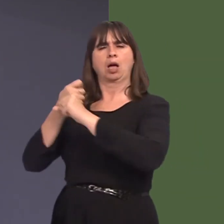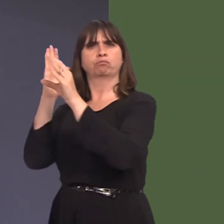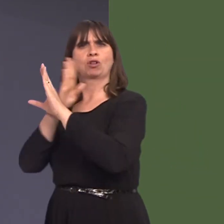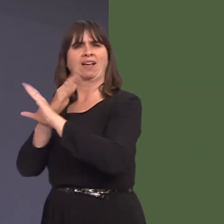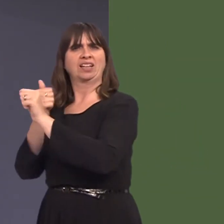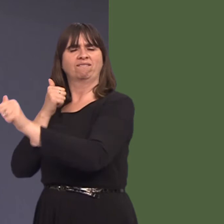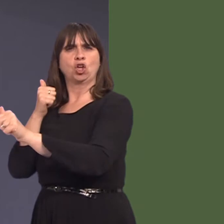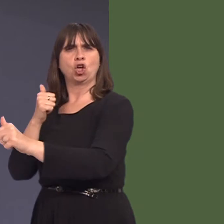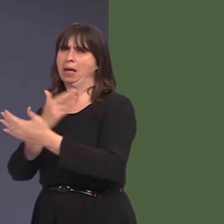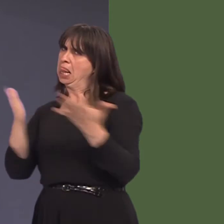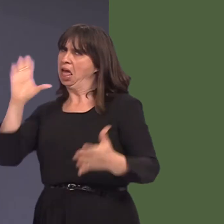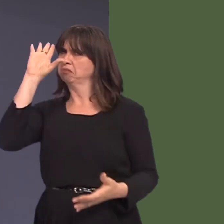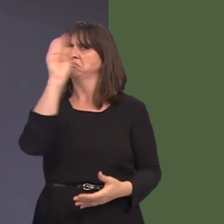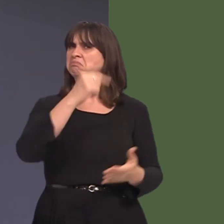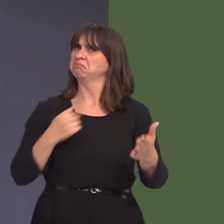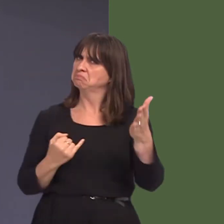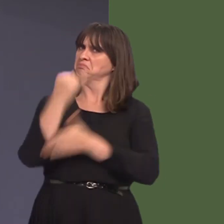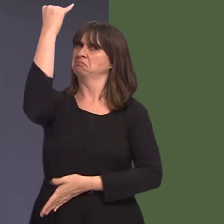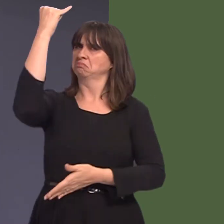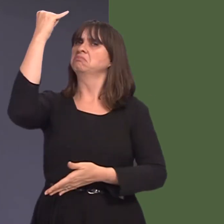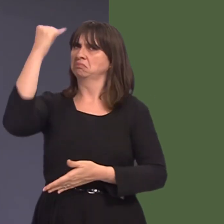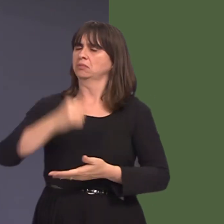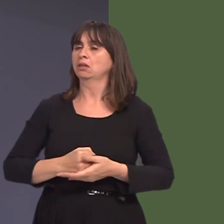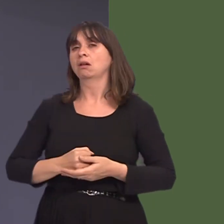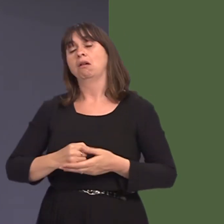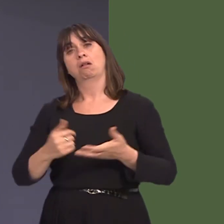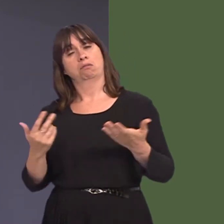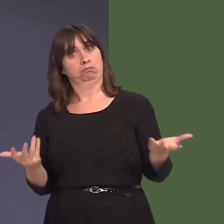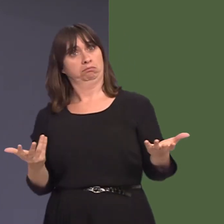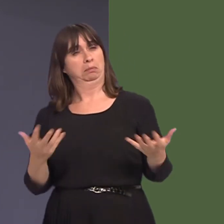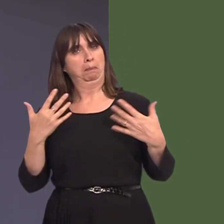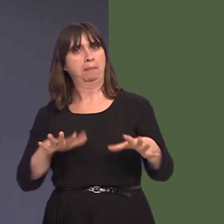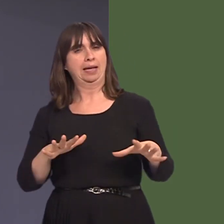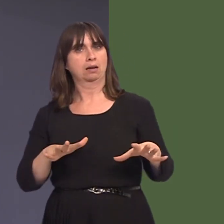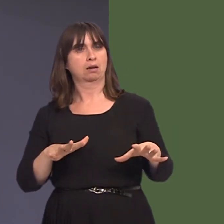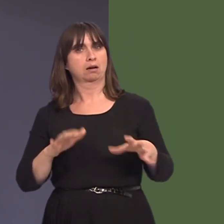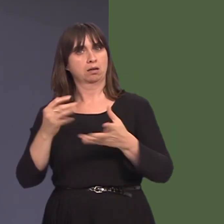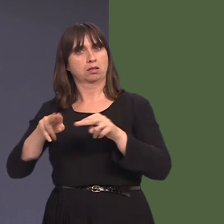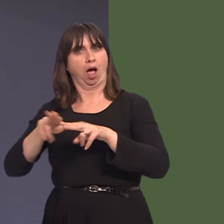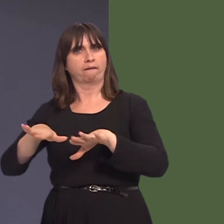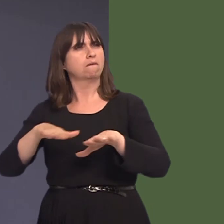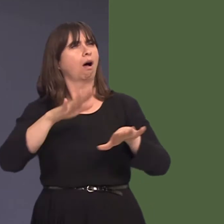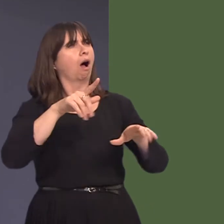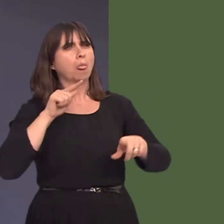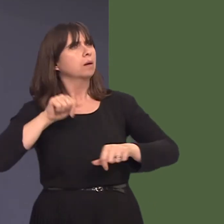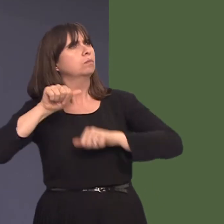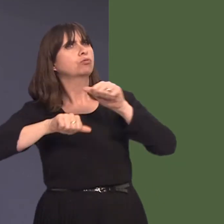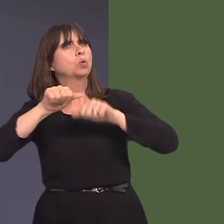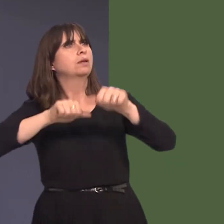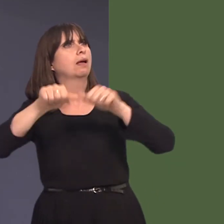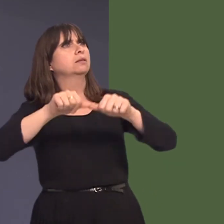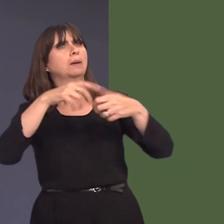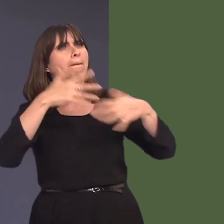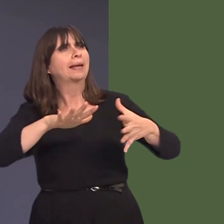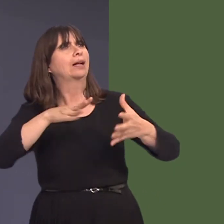entirely clear in their opposition to. Now, major questions have been raised by these staff on the process that has been